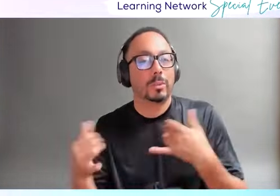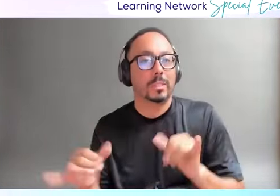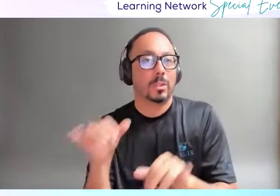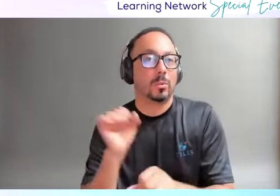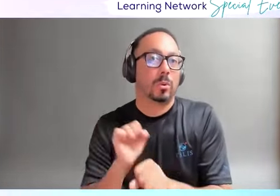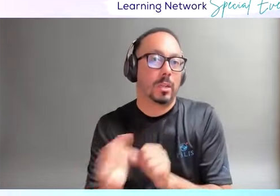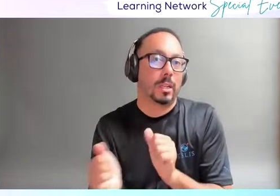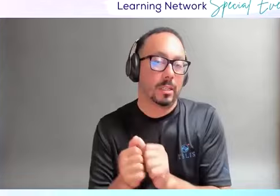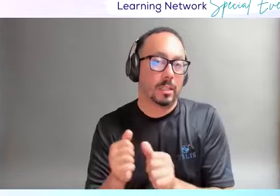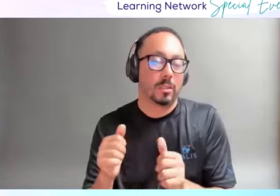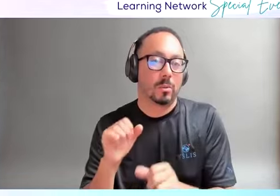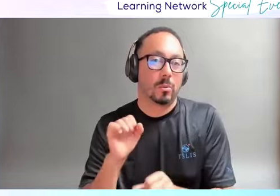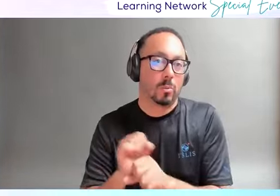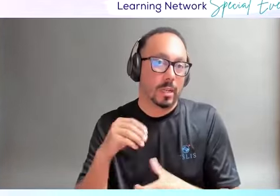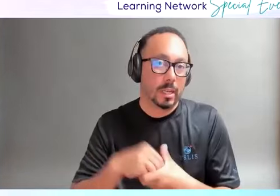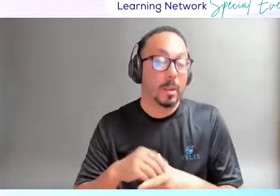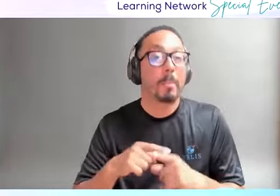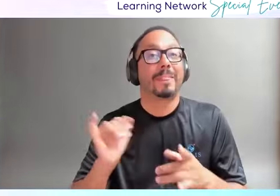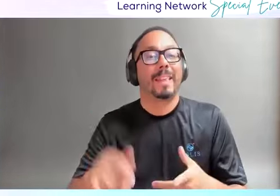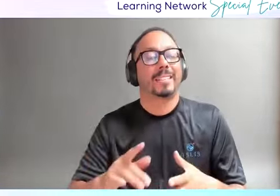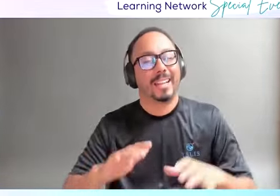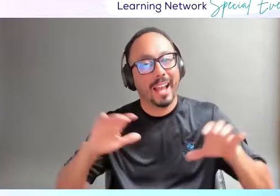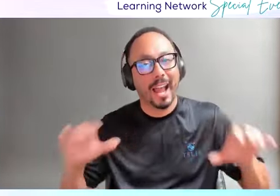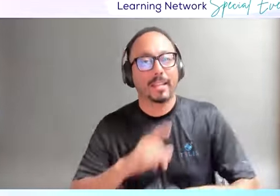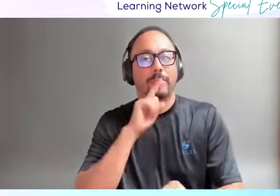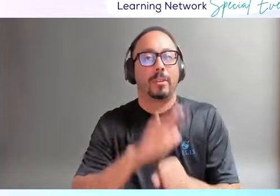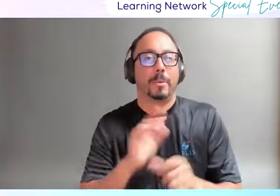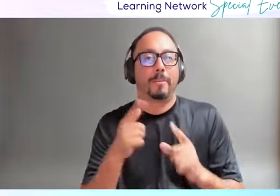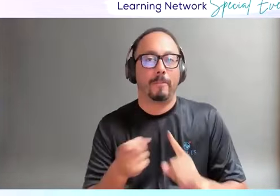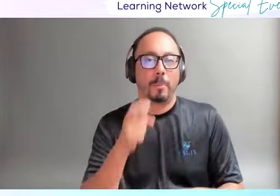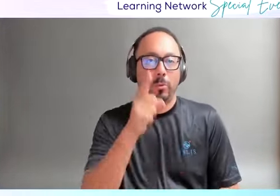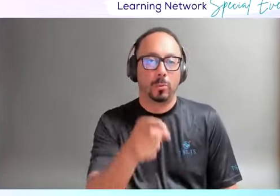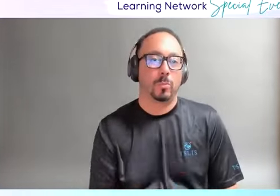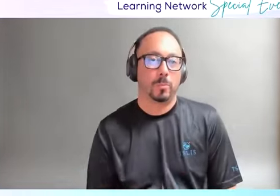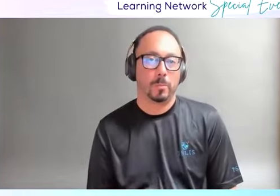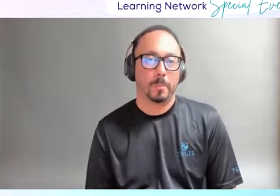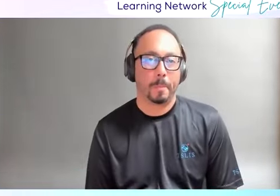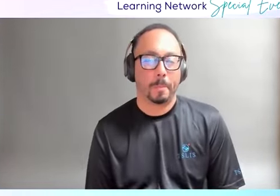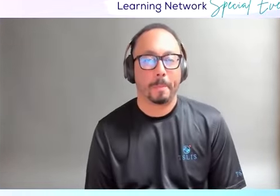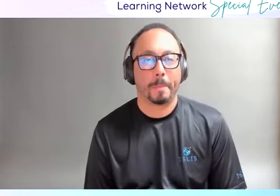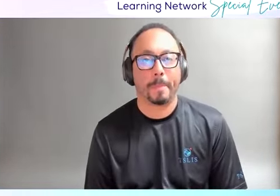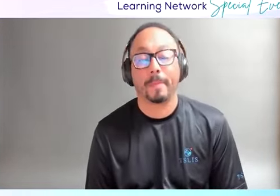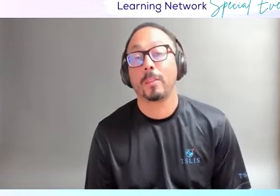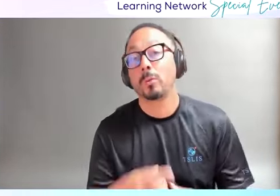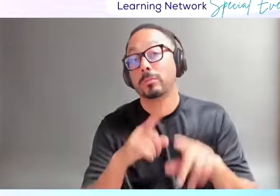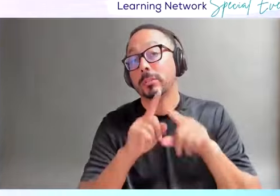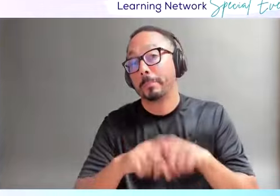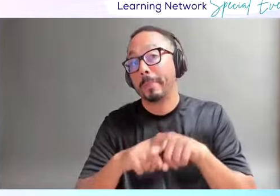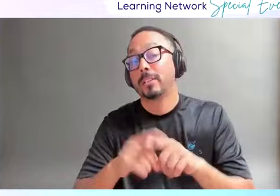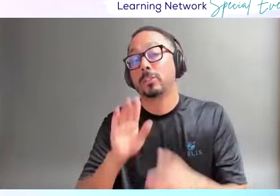has to be an active commitment from you. This may depend on the leadership in your service or the leadership in